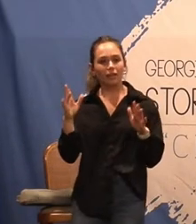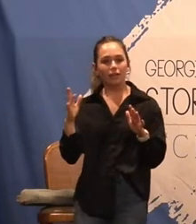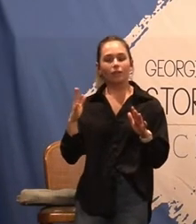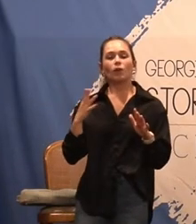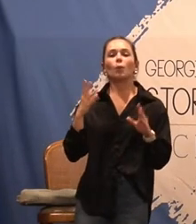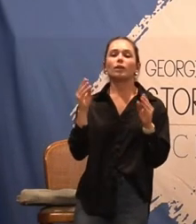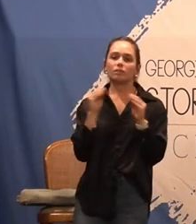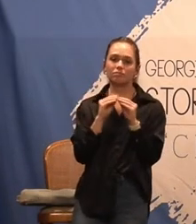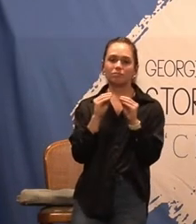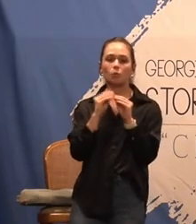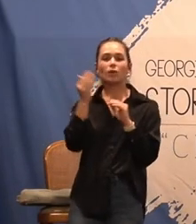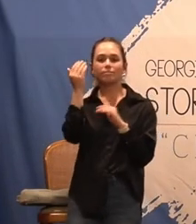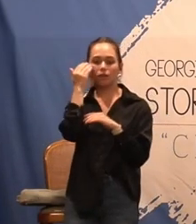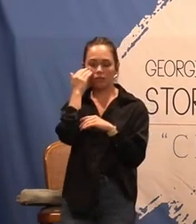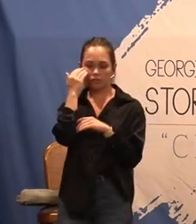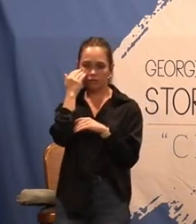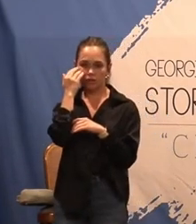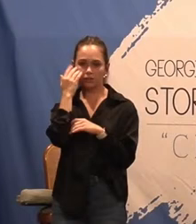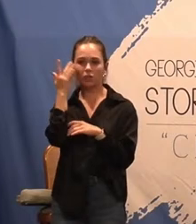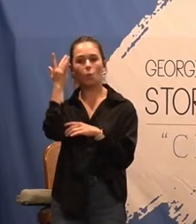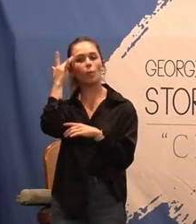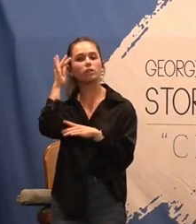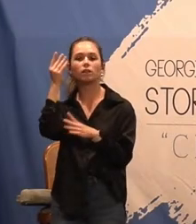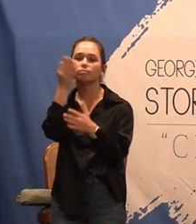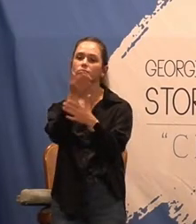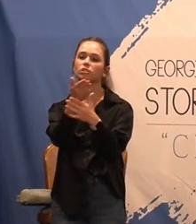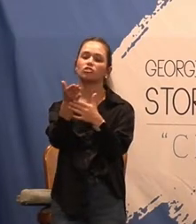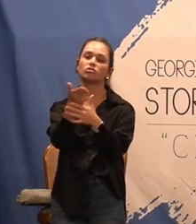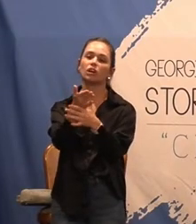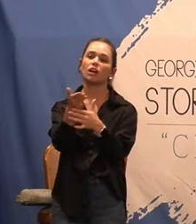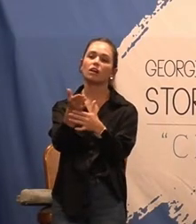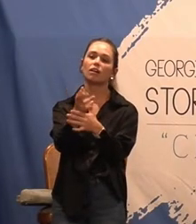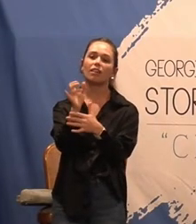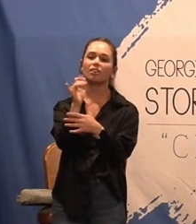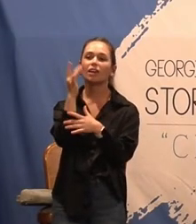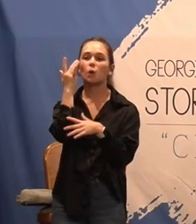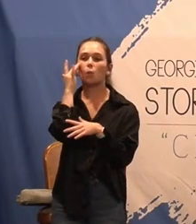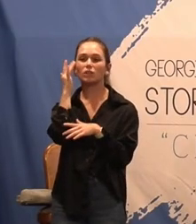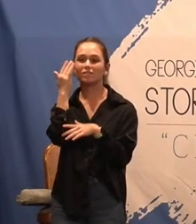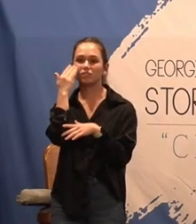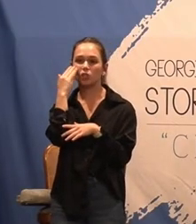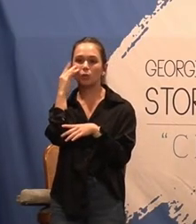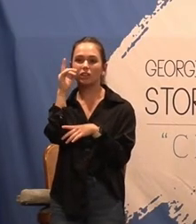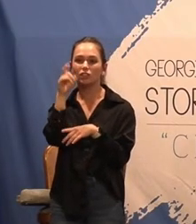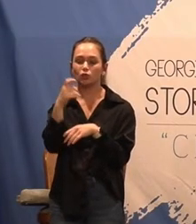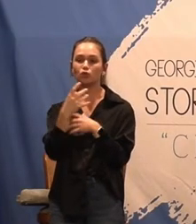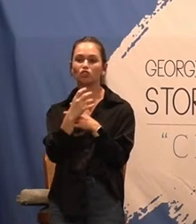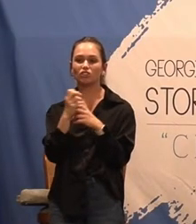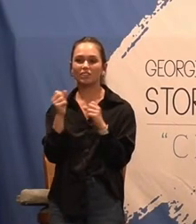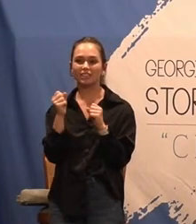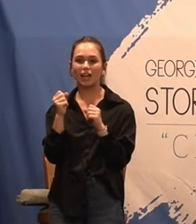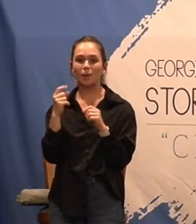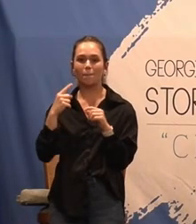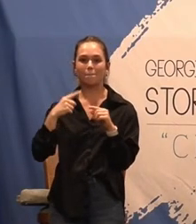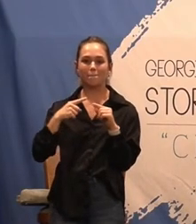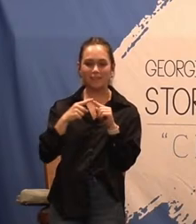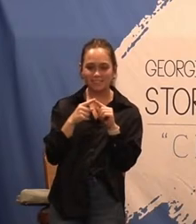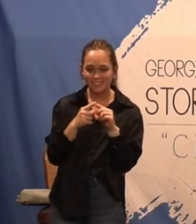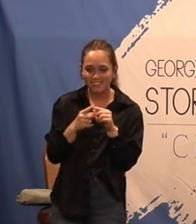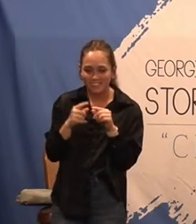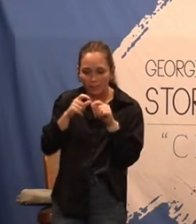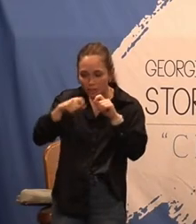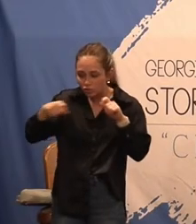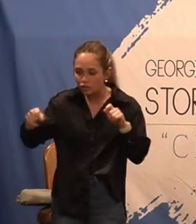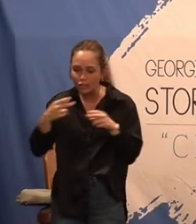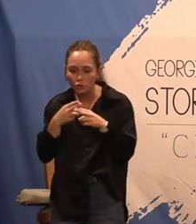smarter. He shares so much wisdom, like the wisdom of knowing that you should save pieces of string too short to